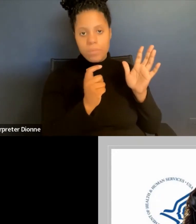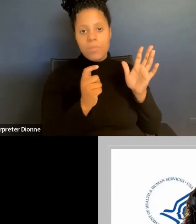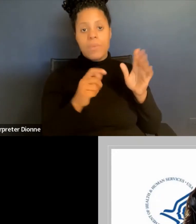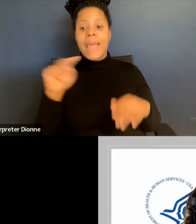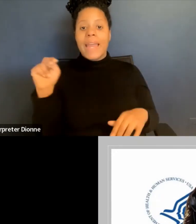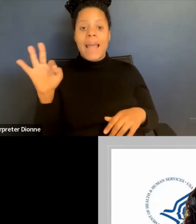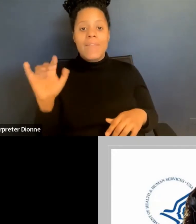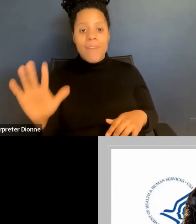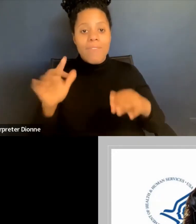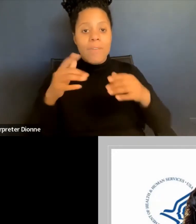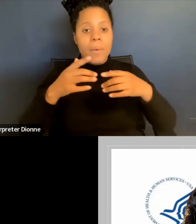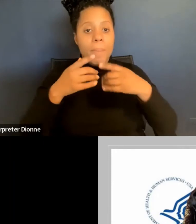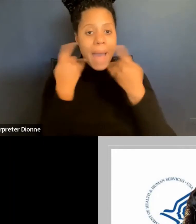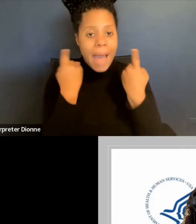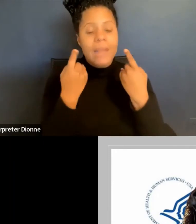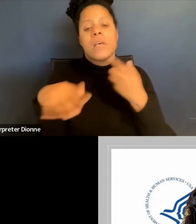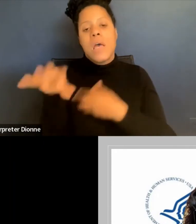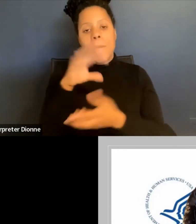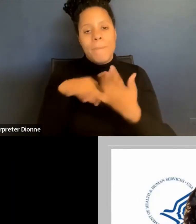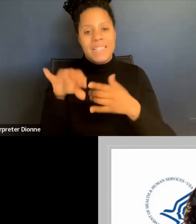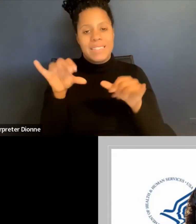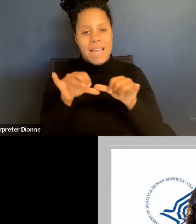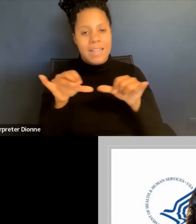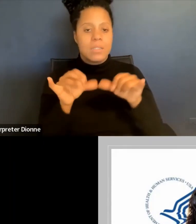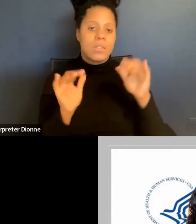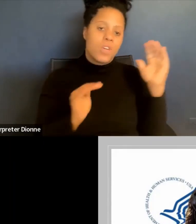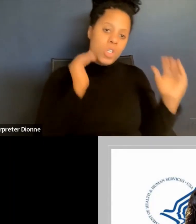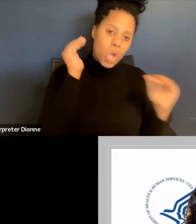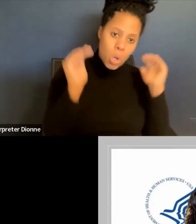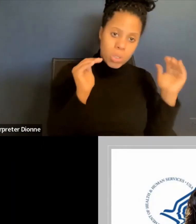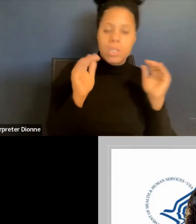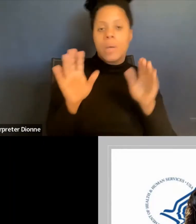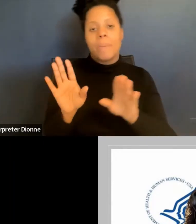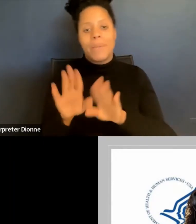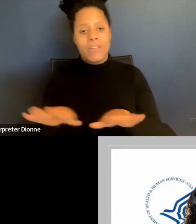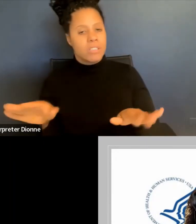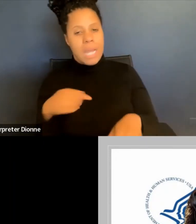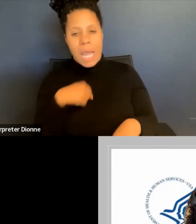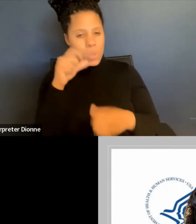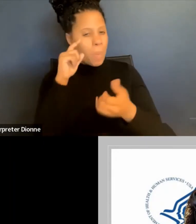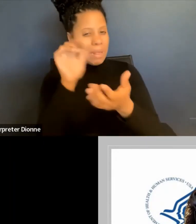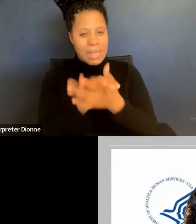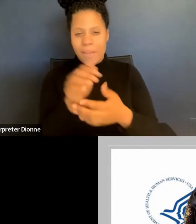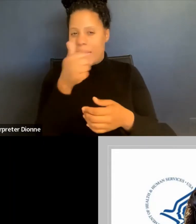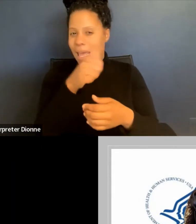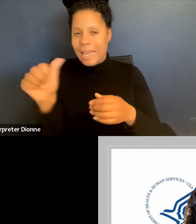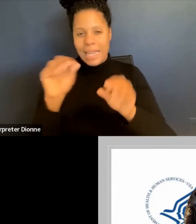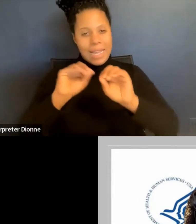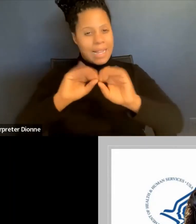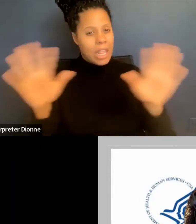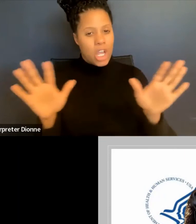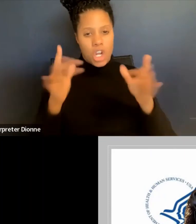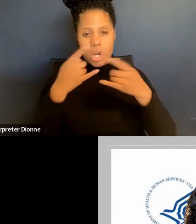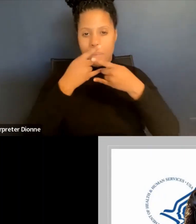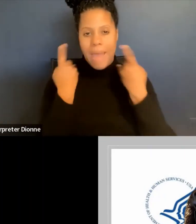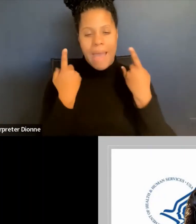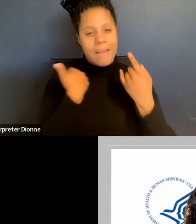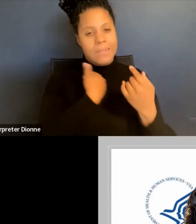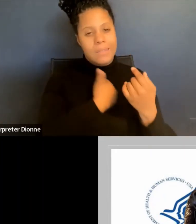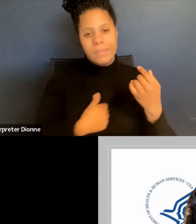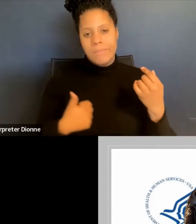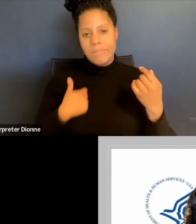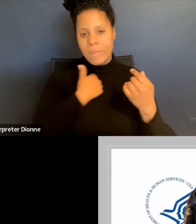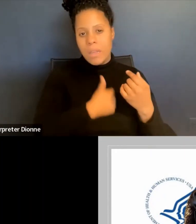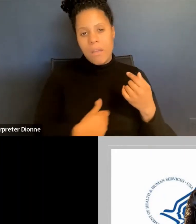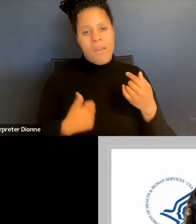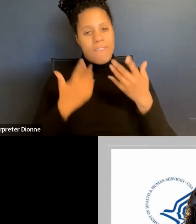pediatric. I don't believe any of them have been the clear masks, unfortunately. And we